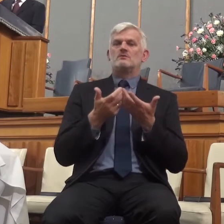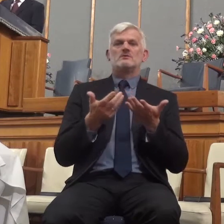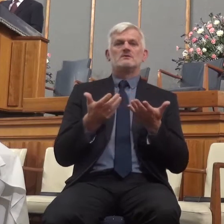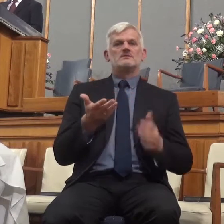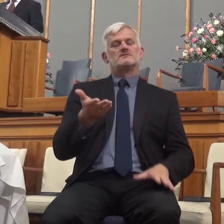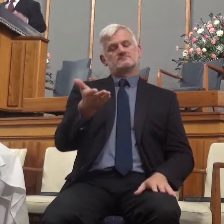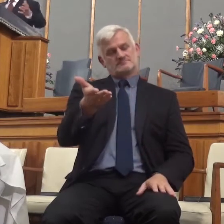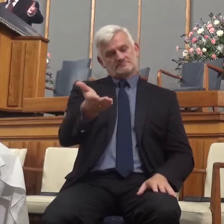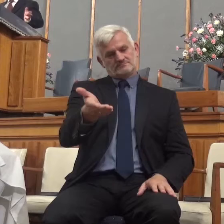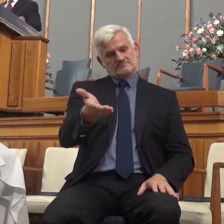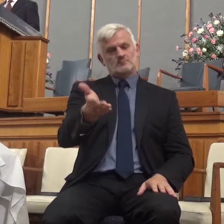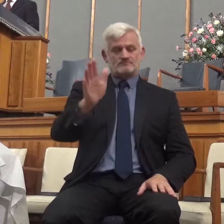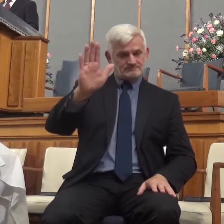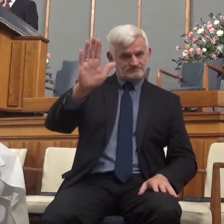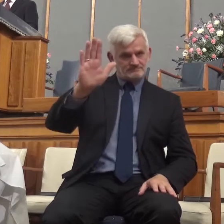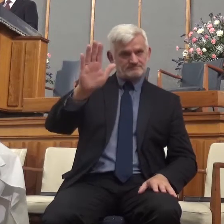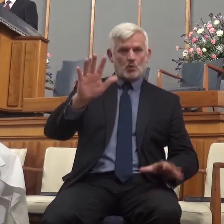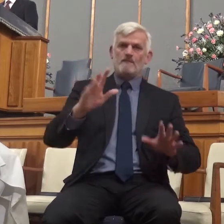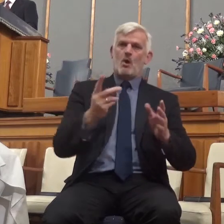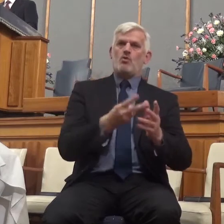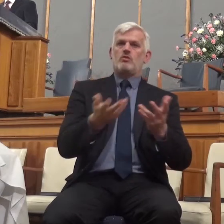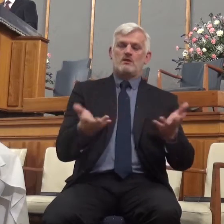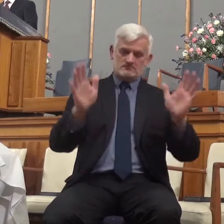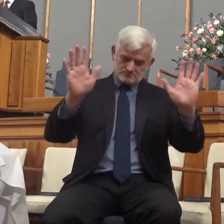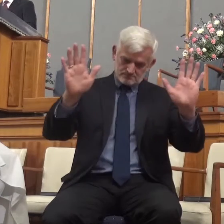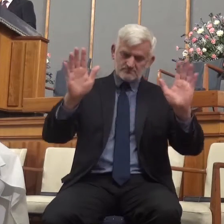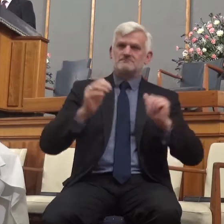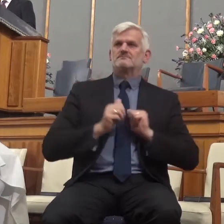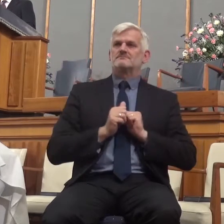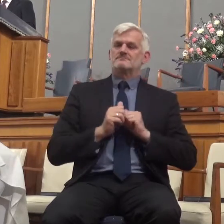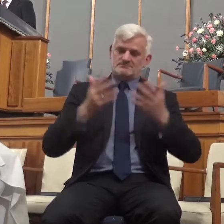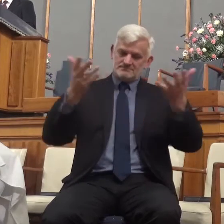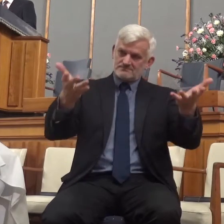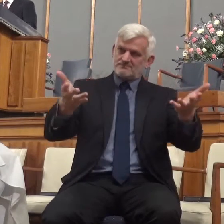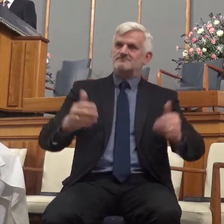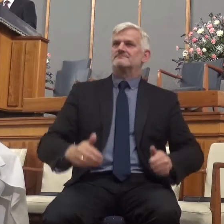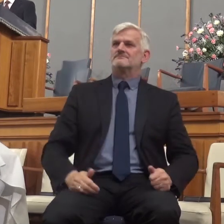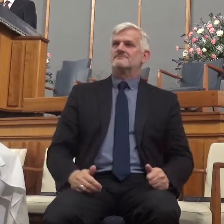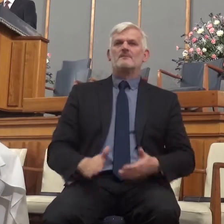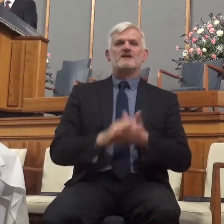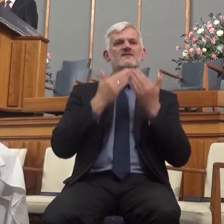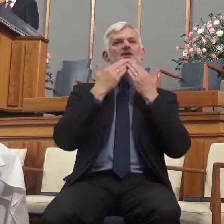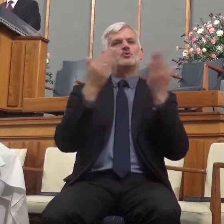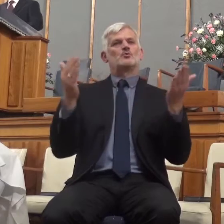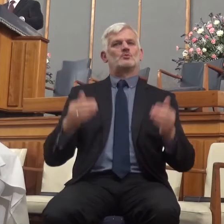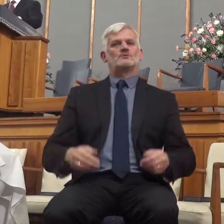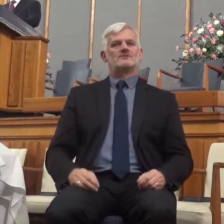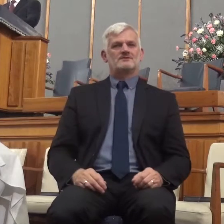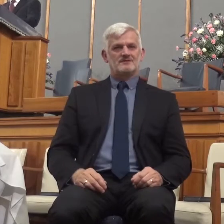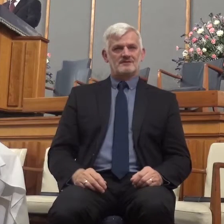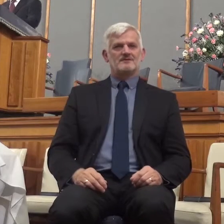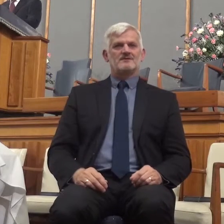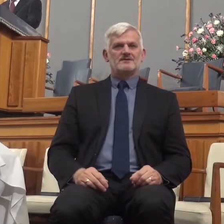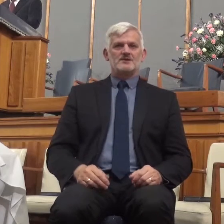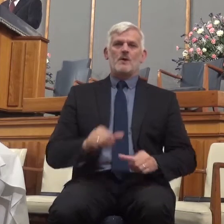a hand or stretch out both hands, and this passed into the language. So the word stretch out